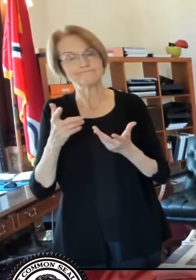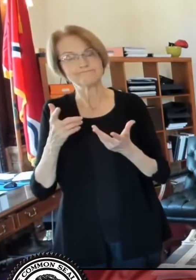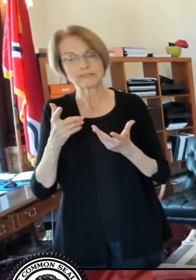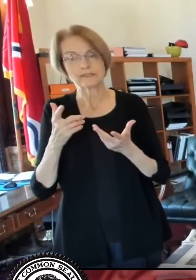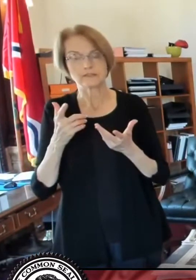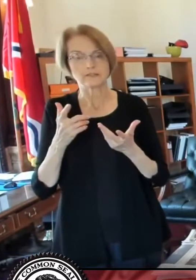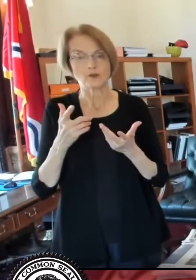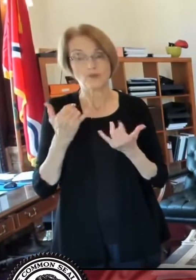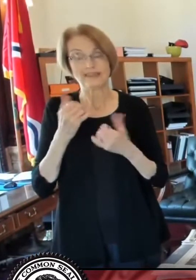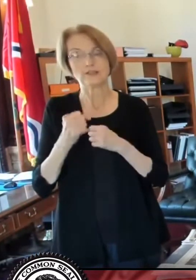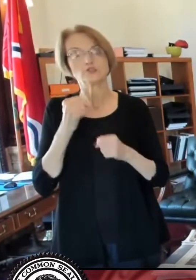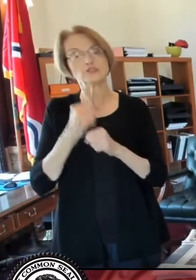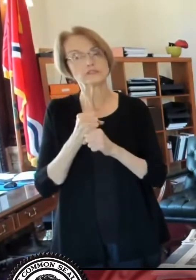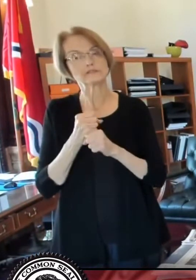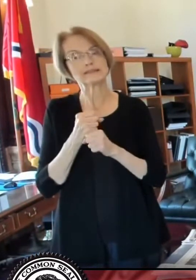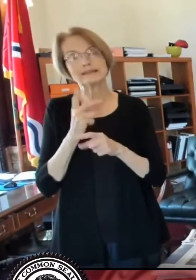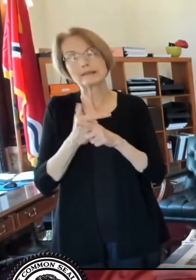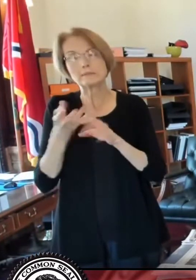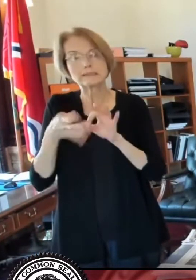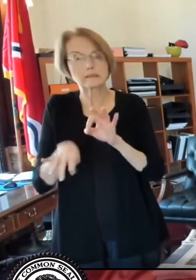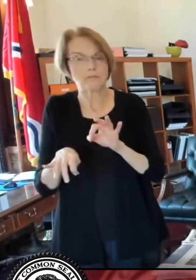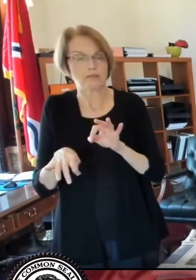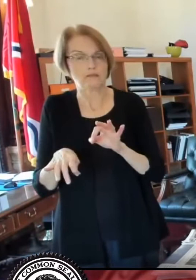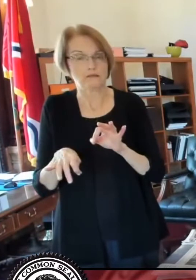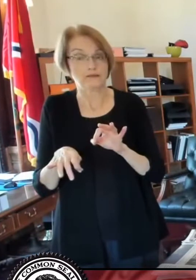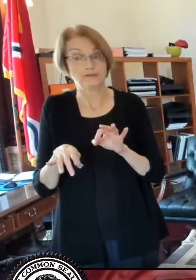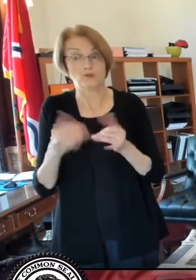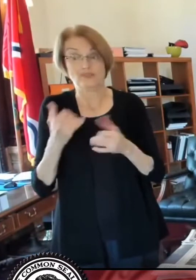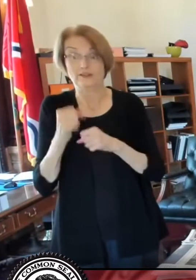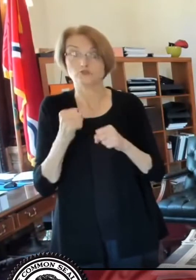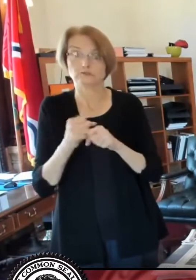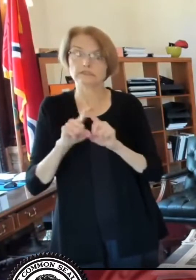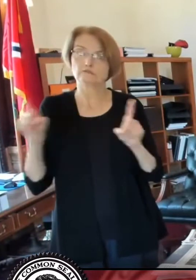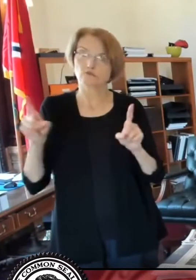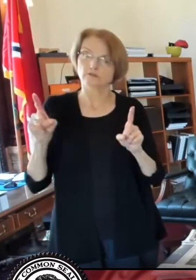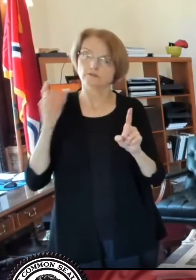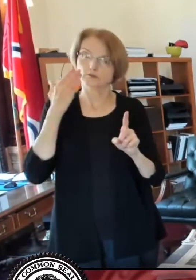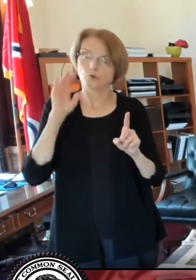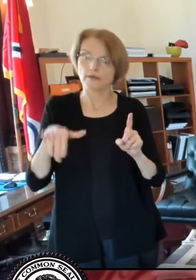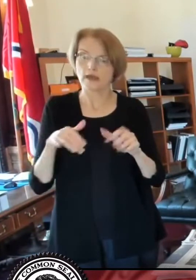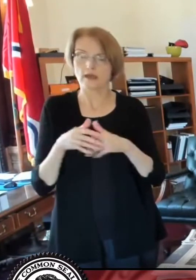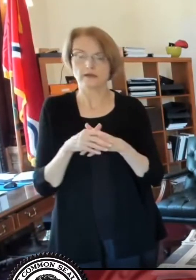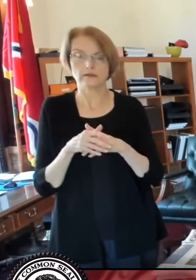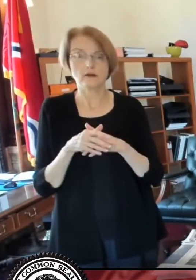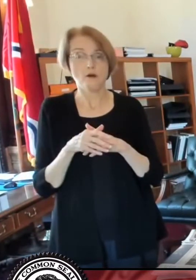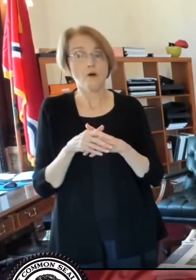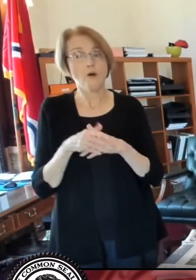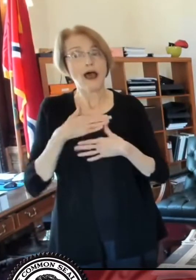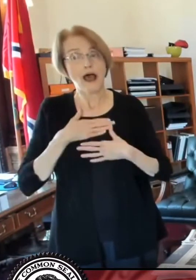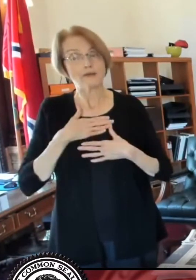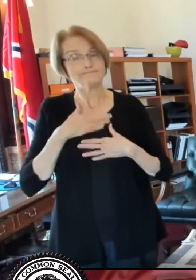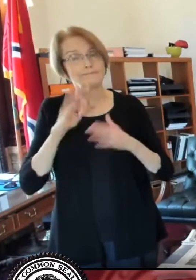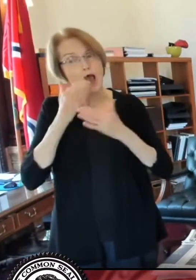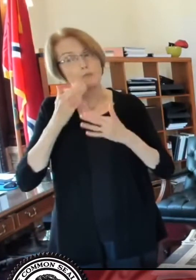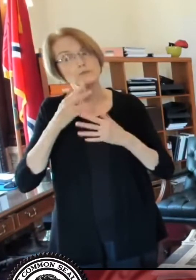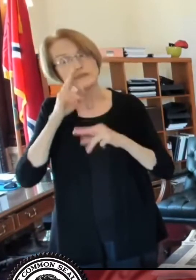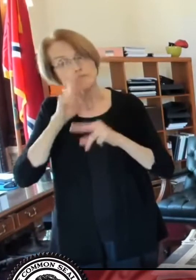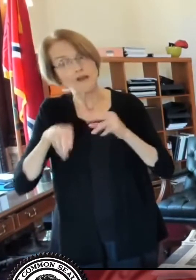scale back this year. And this isn't like any other year for Halloween. So we don't want to take all the fun out of this,